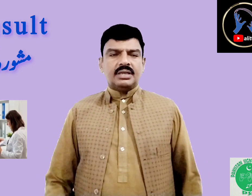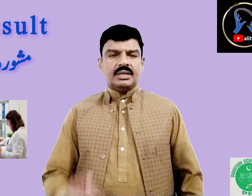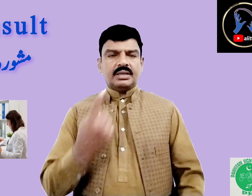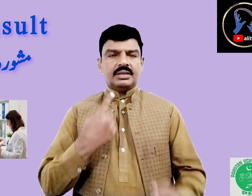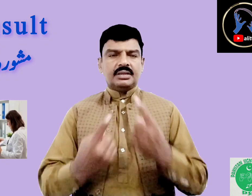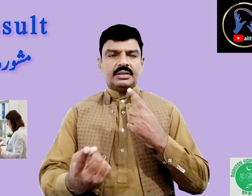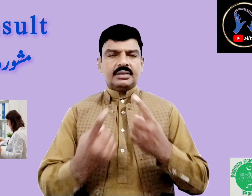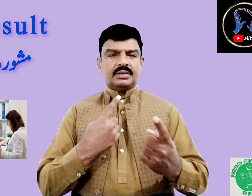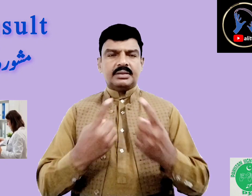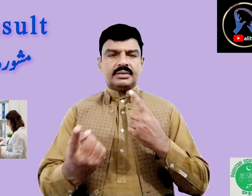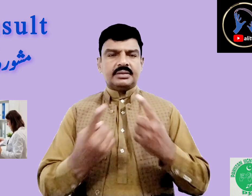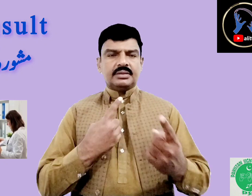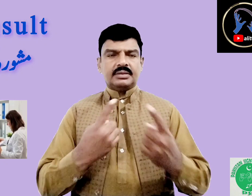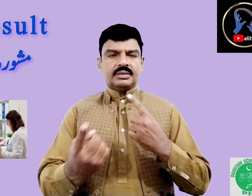consult,